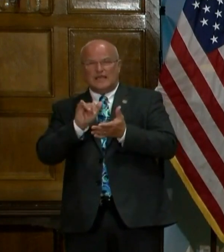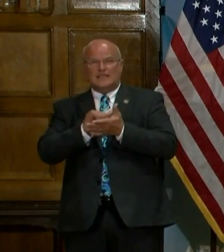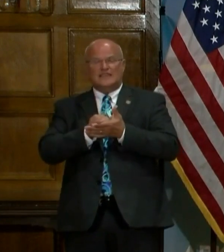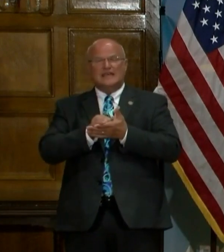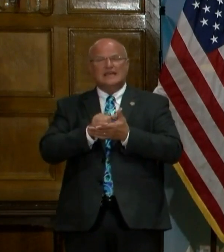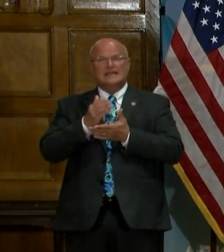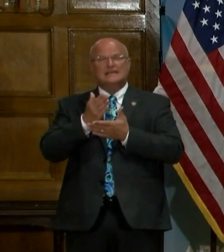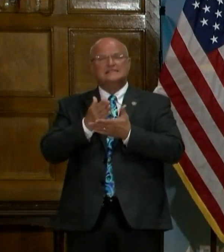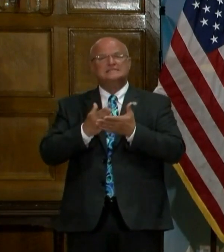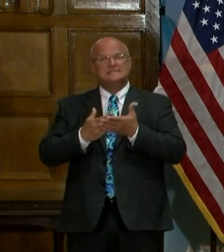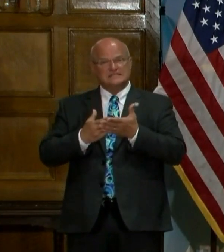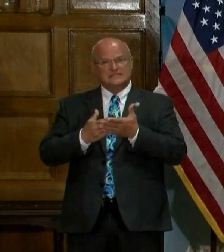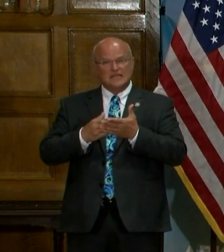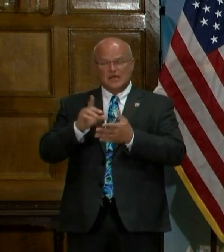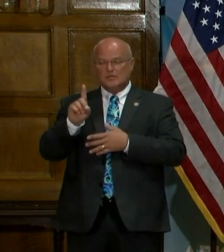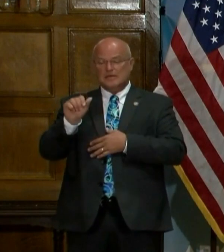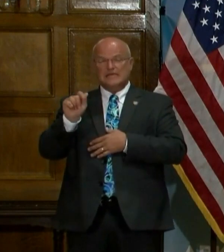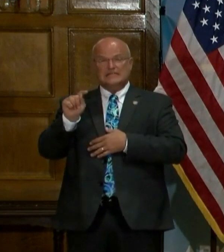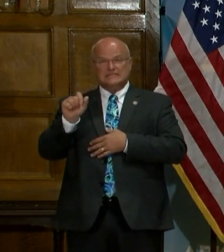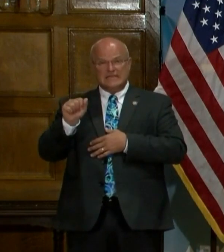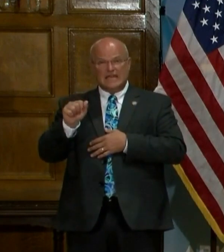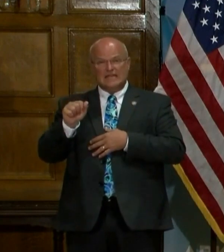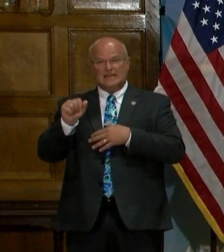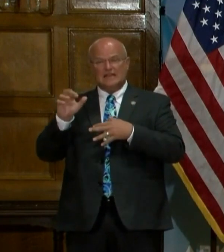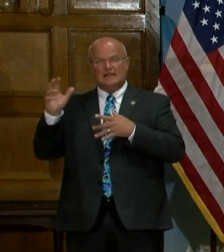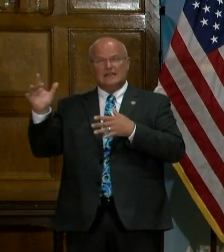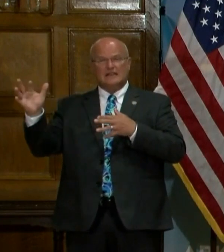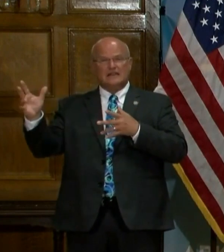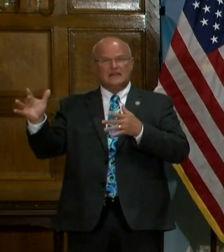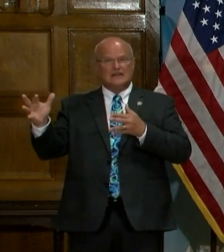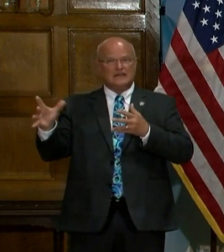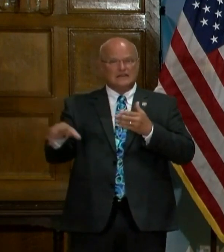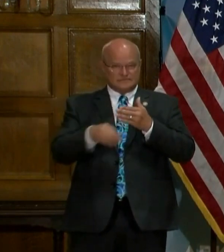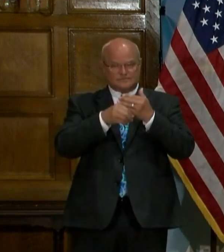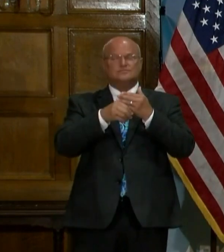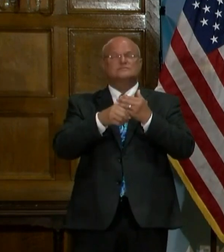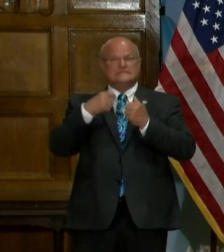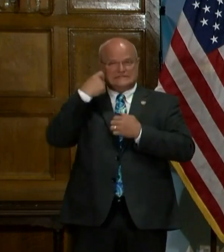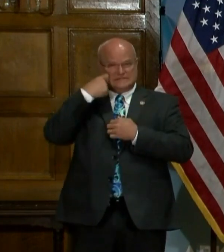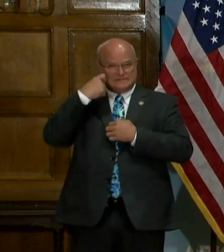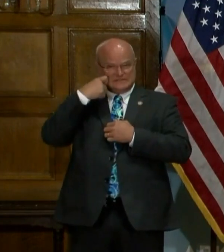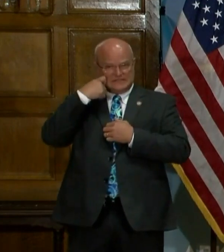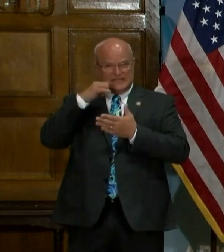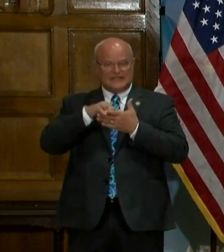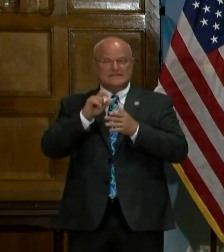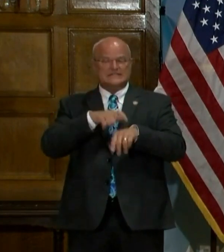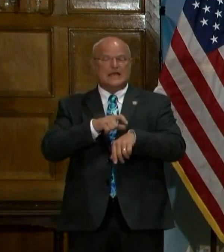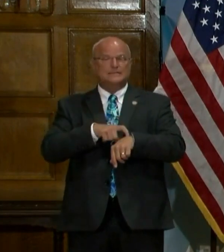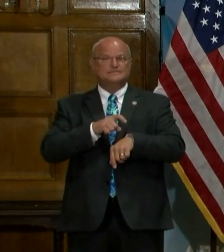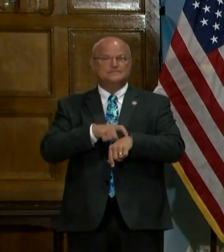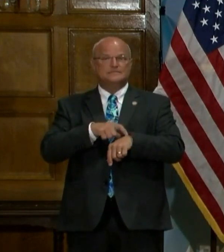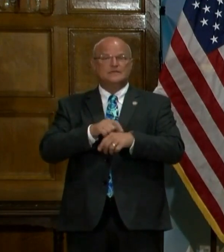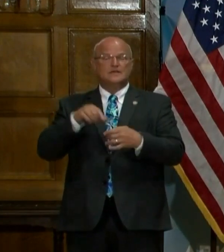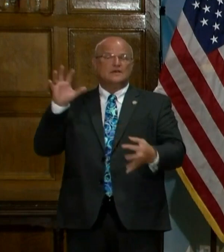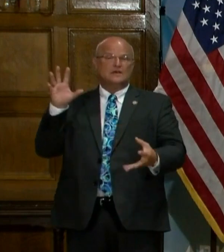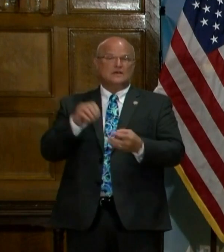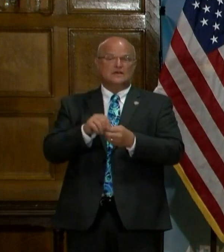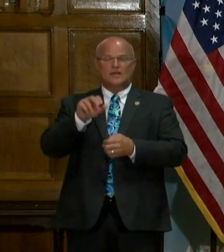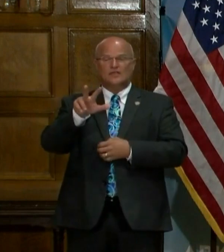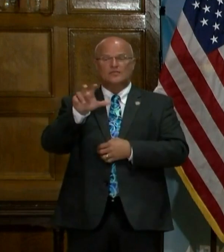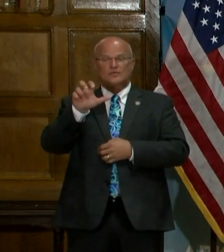some data that's had to be added in this period of time. So that brings